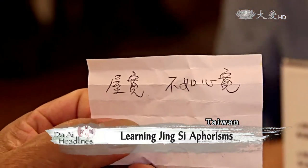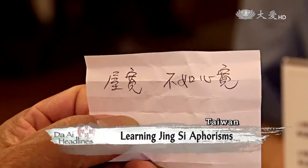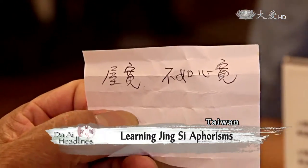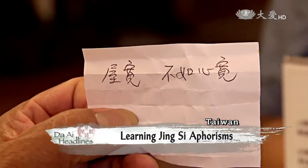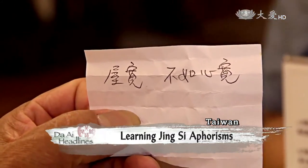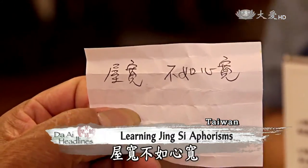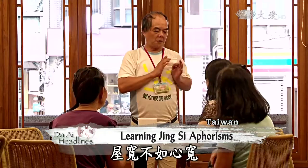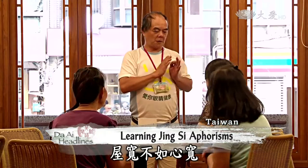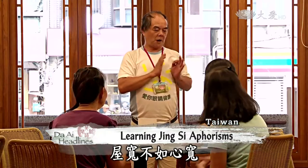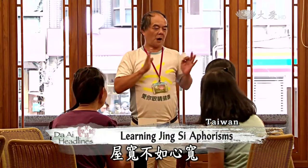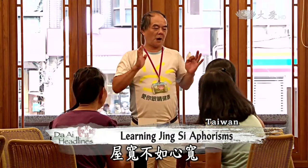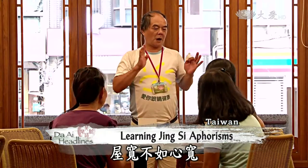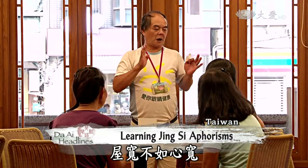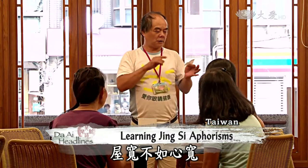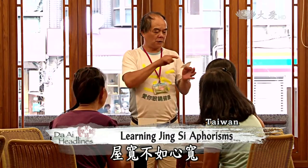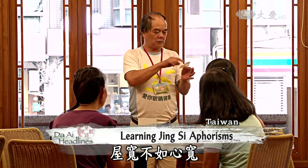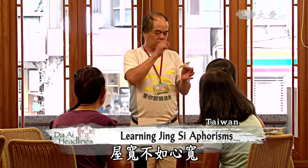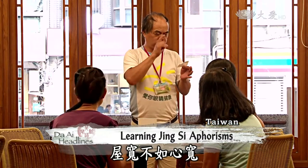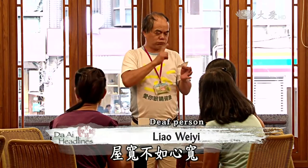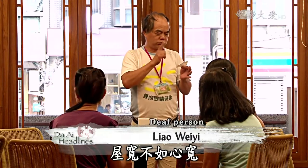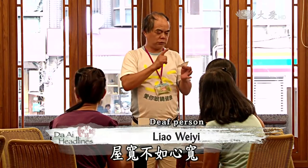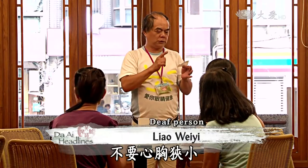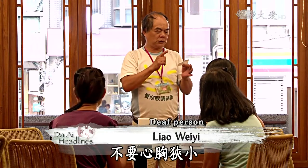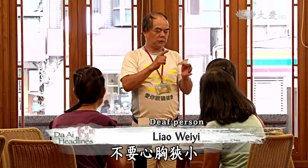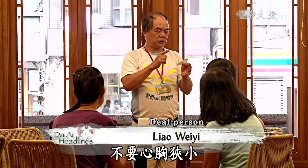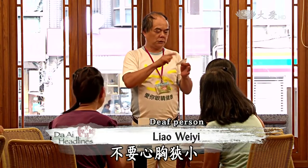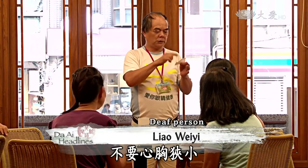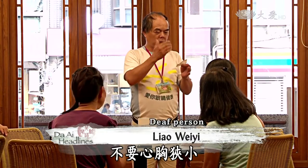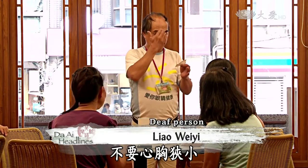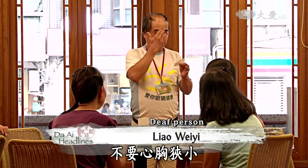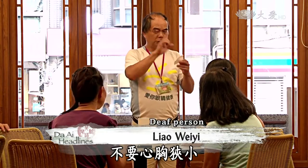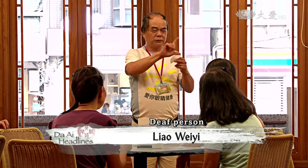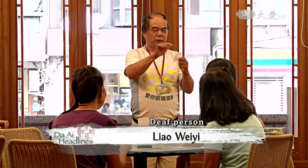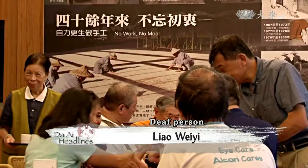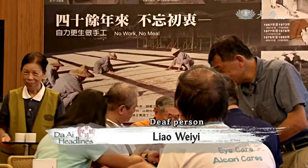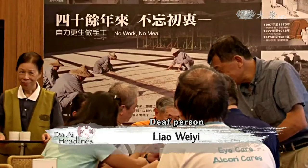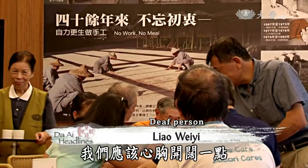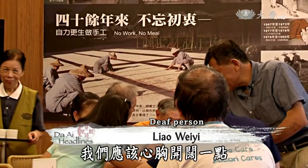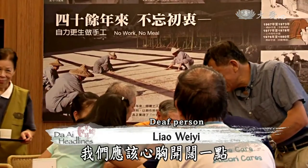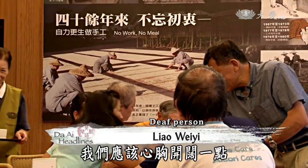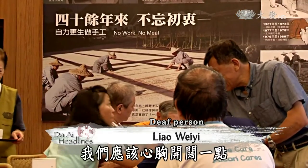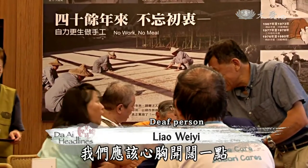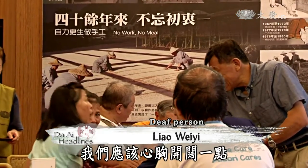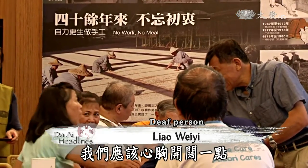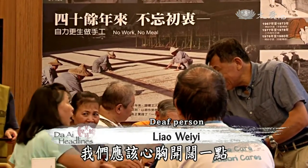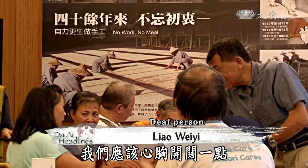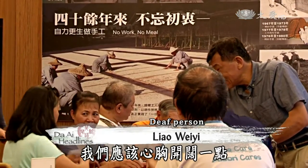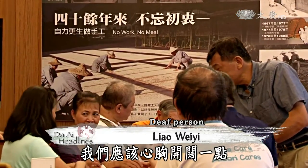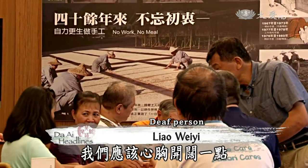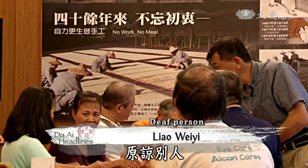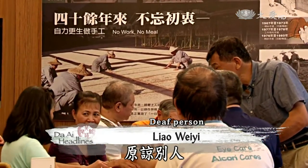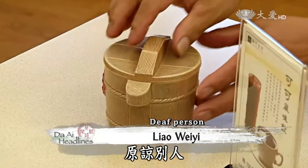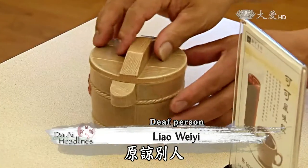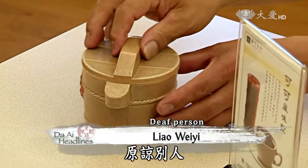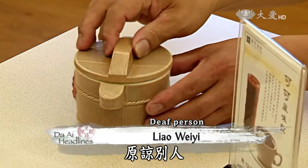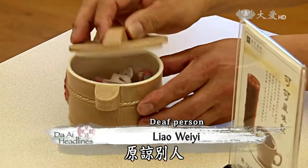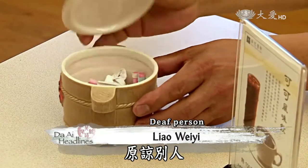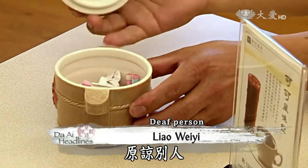It is better to have a generous heart than a spacious dwelling. Do not be narrow-minded. We should broaden our thinking and forgive